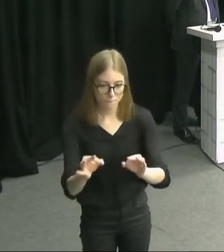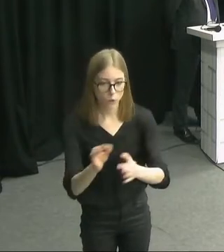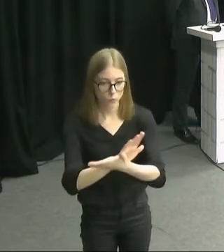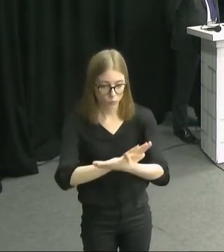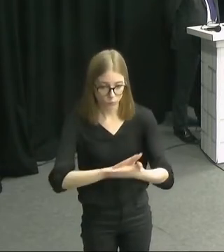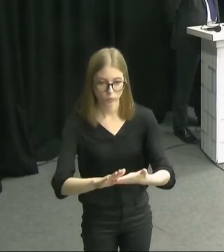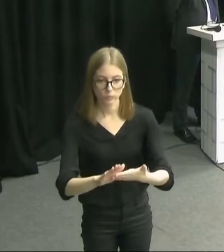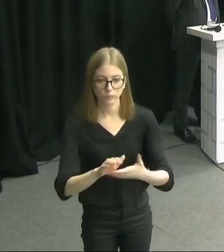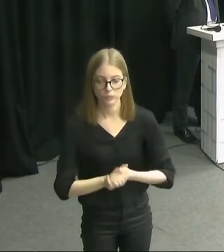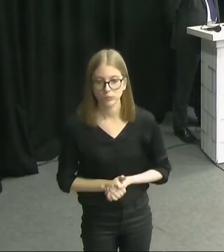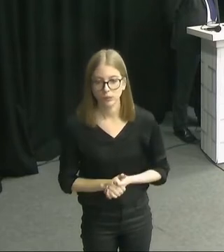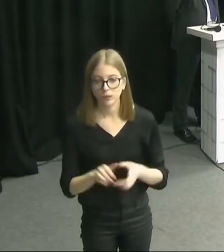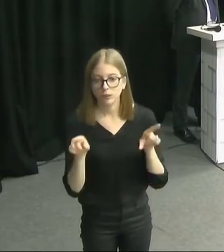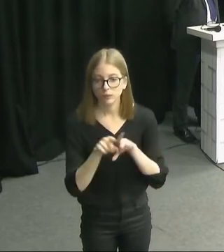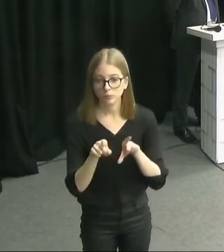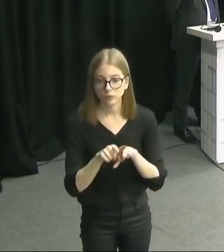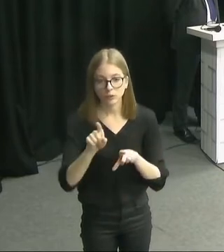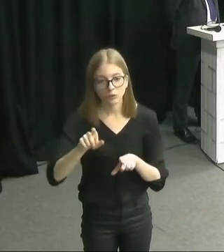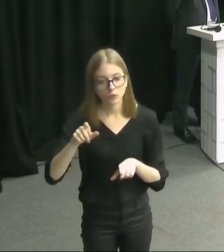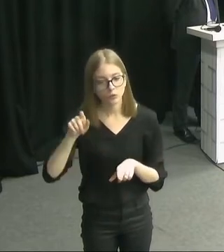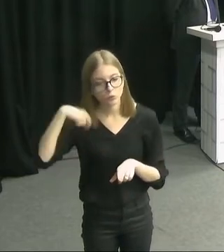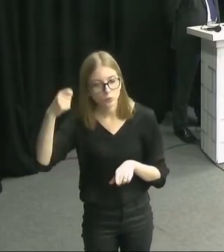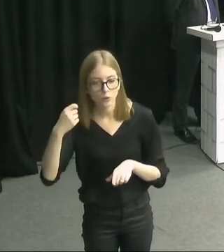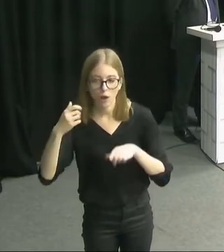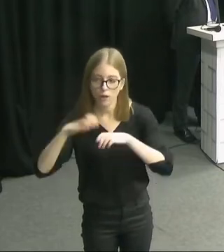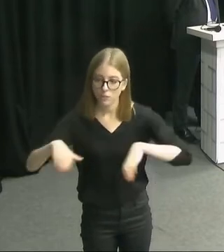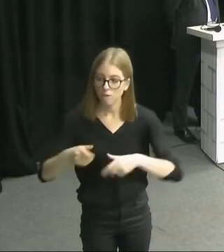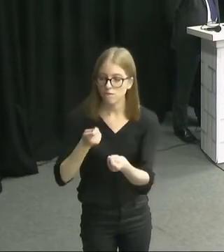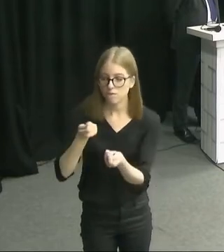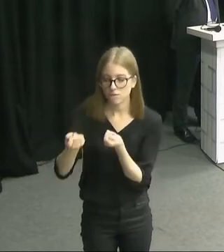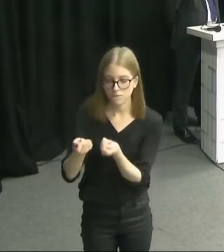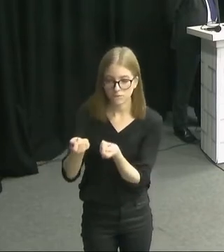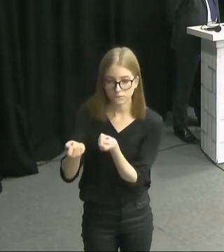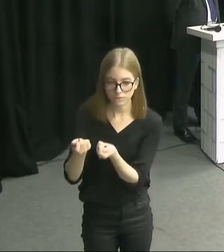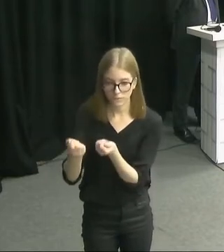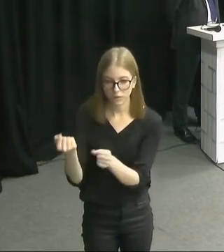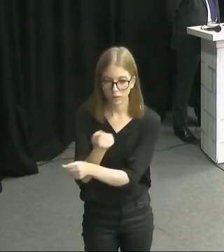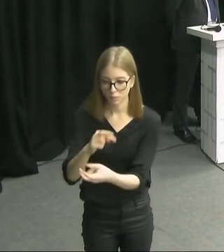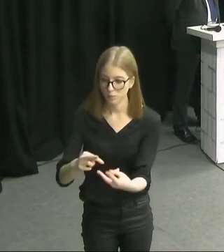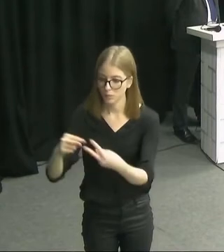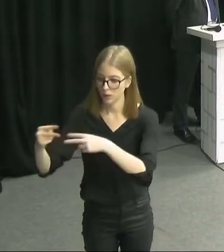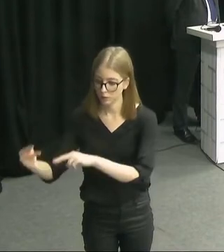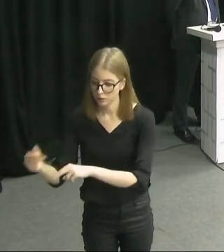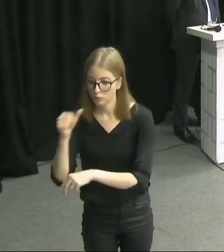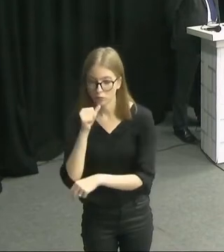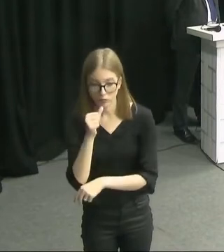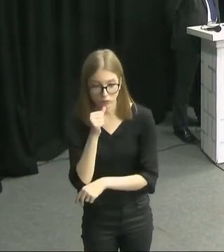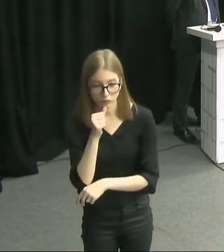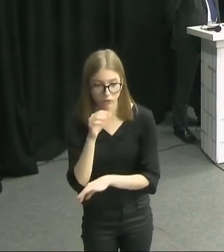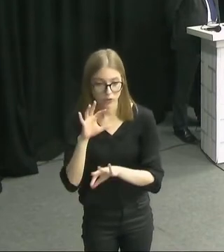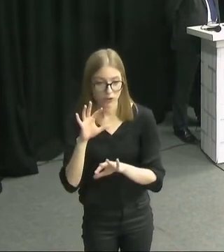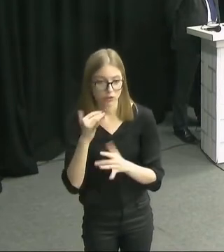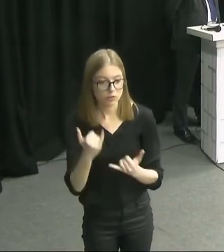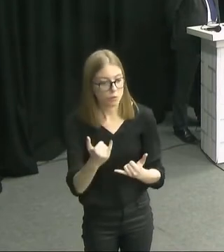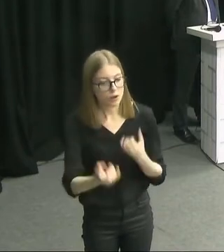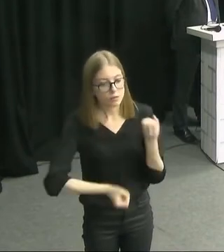the administrative part of our studies should be as helpful to the students as possible. Thank you.